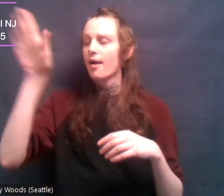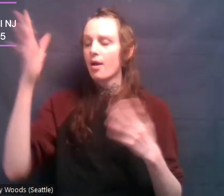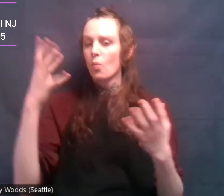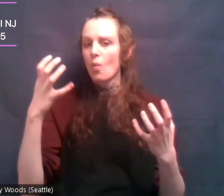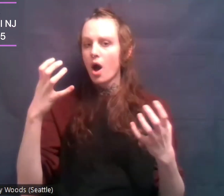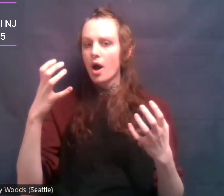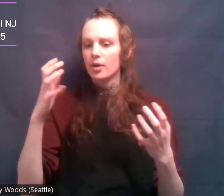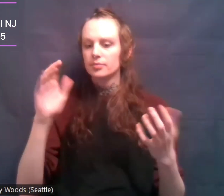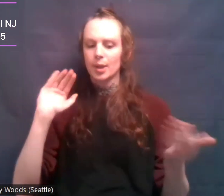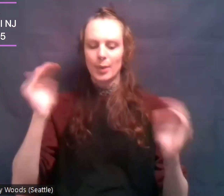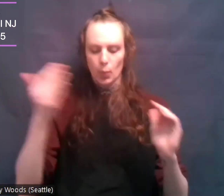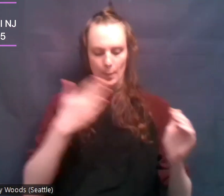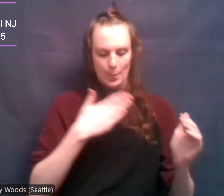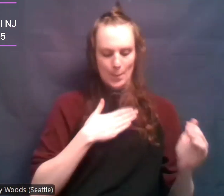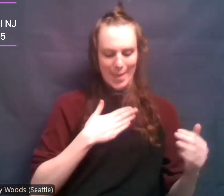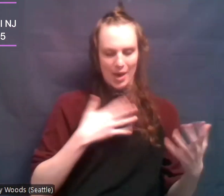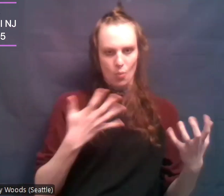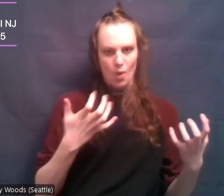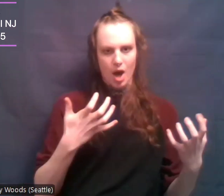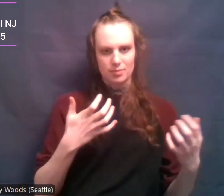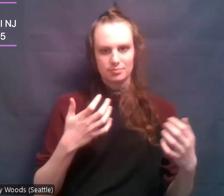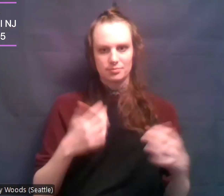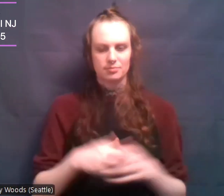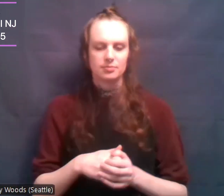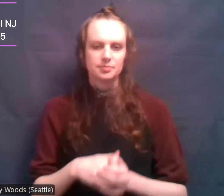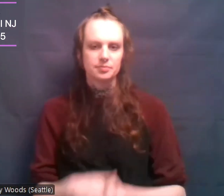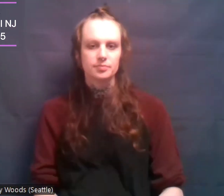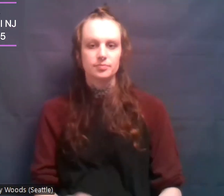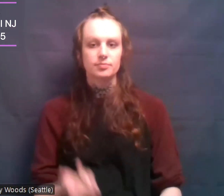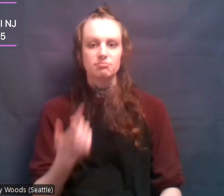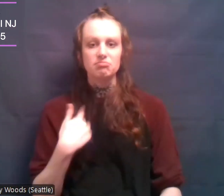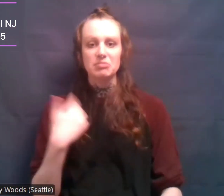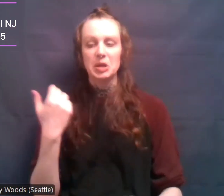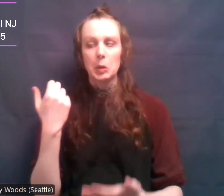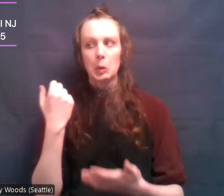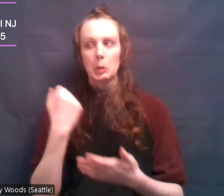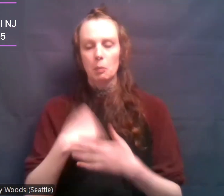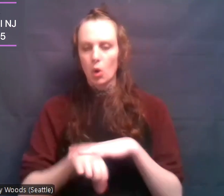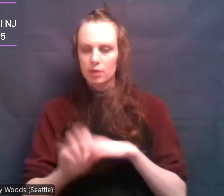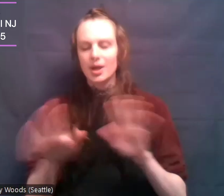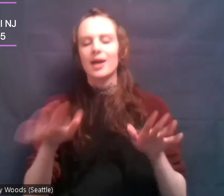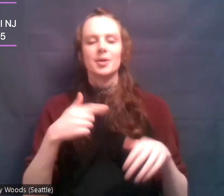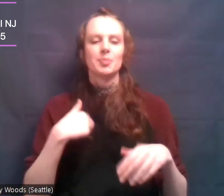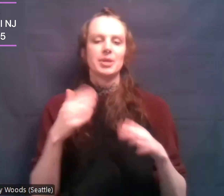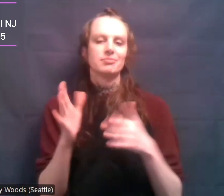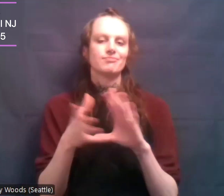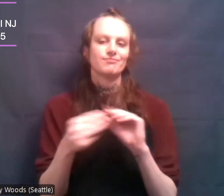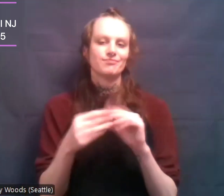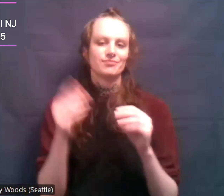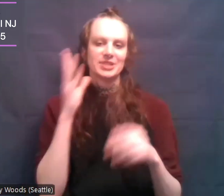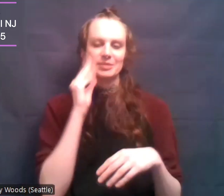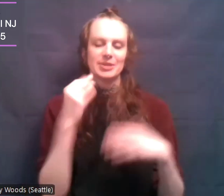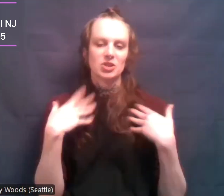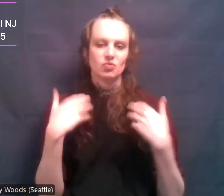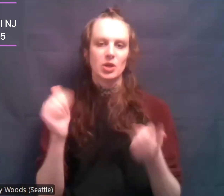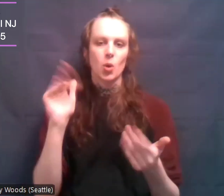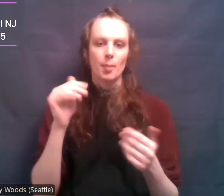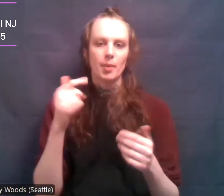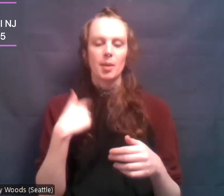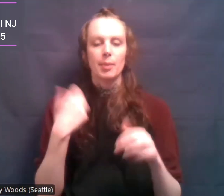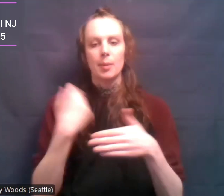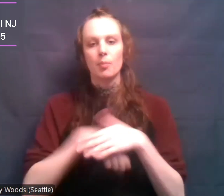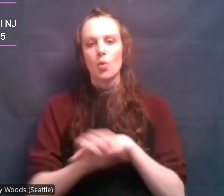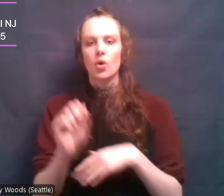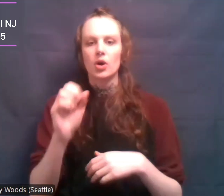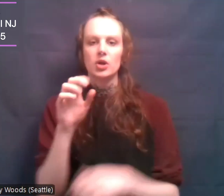So I was born, I'm going to share some experience, strength, and hope. I was born September 2nd,